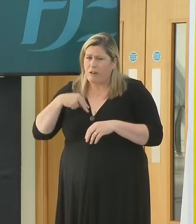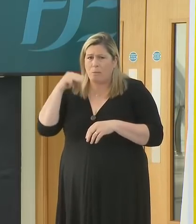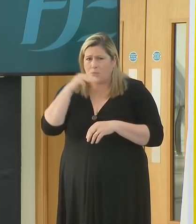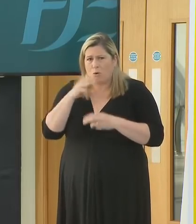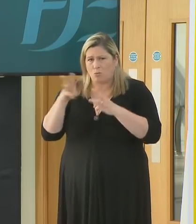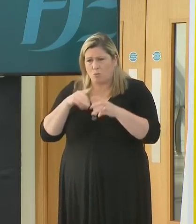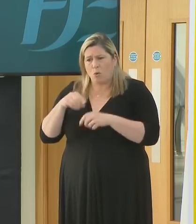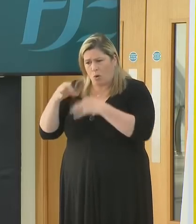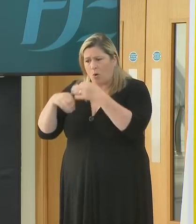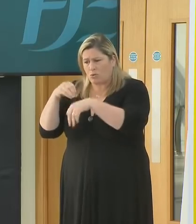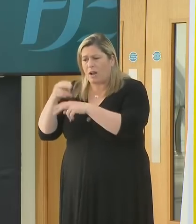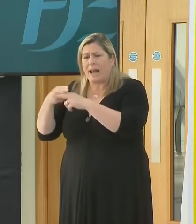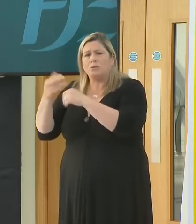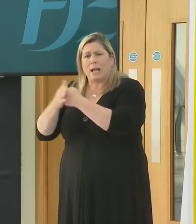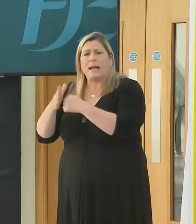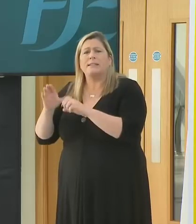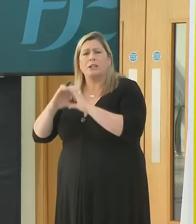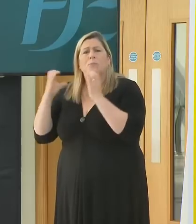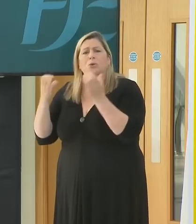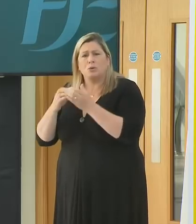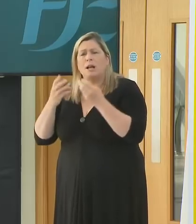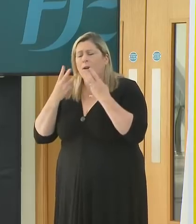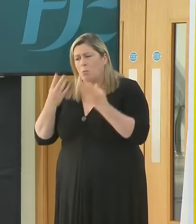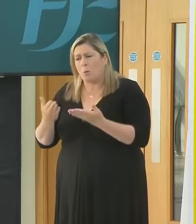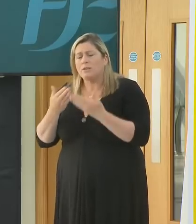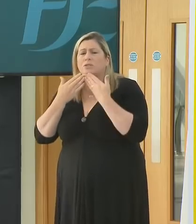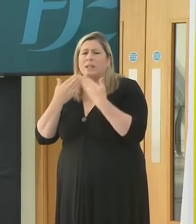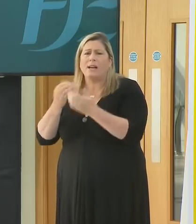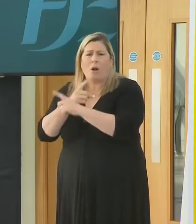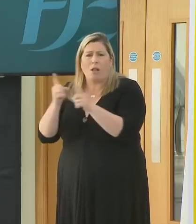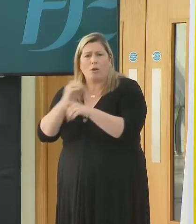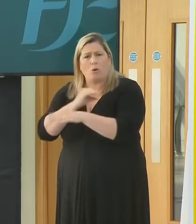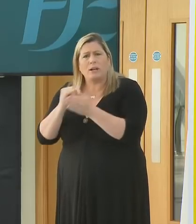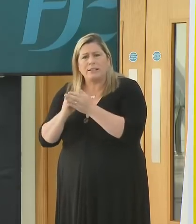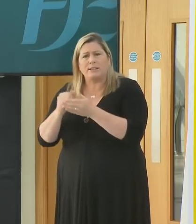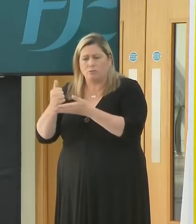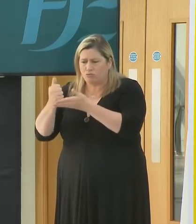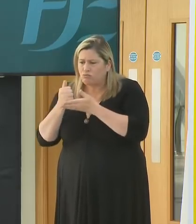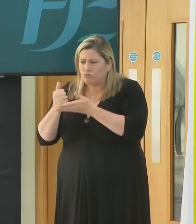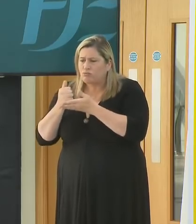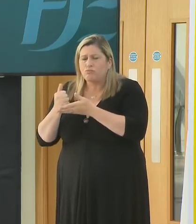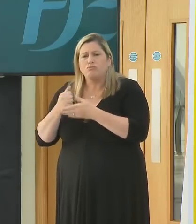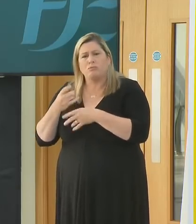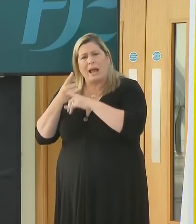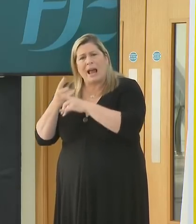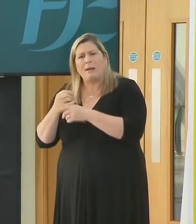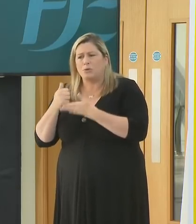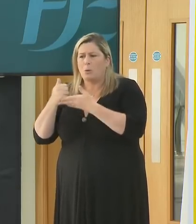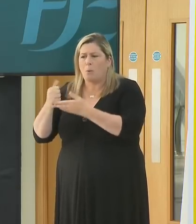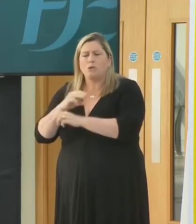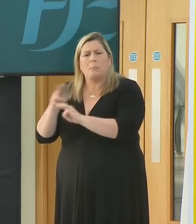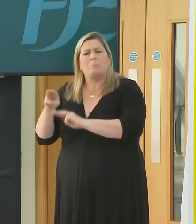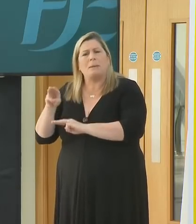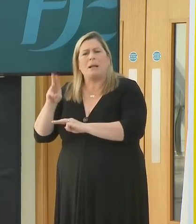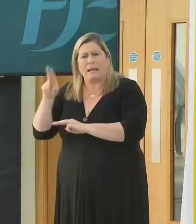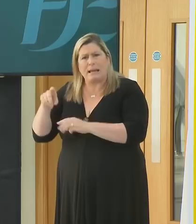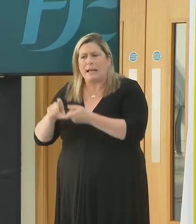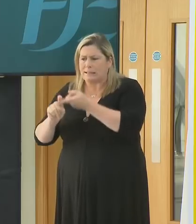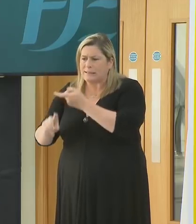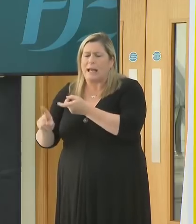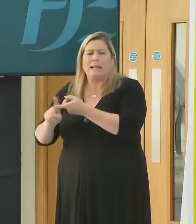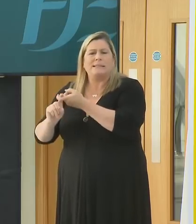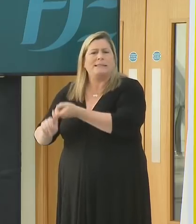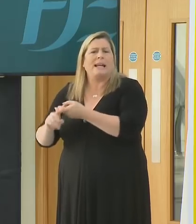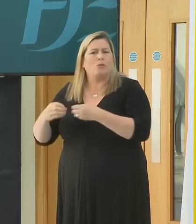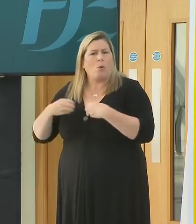just want to thank all of the voluntary providers who have worked with us during this time to help to support people to remain at home and critically to provide